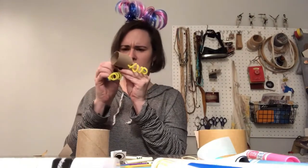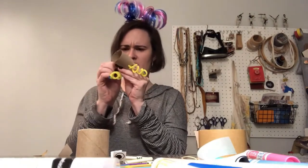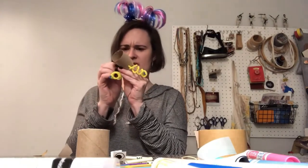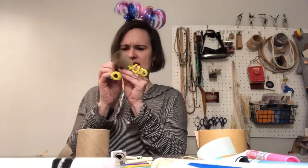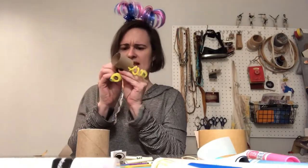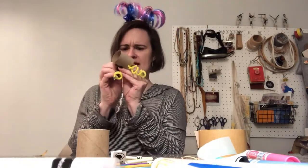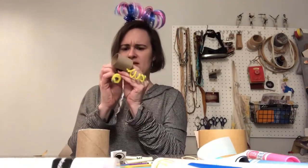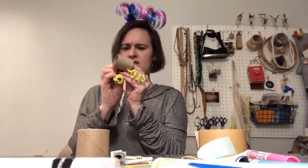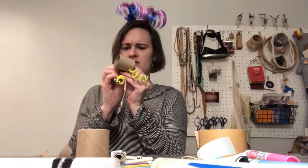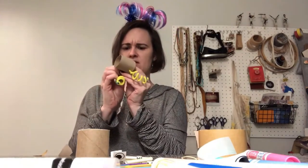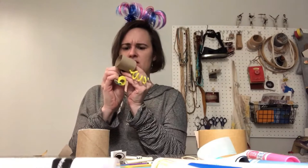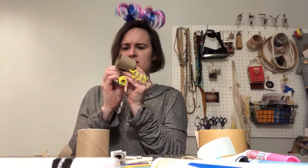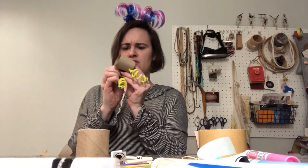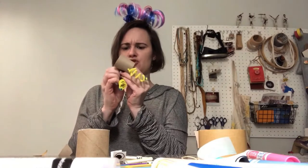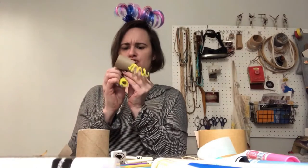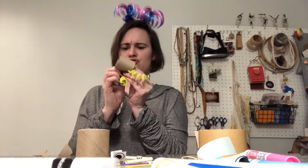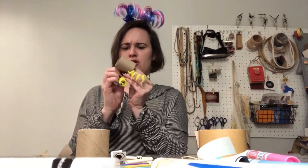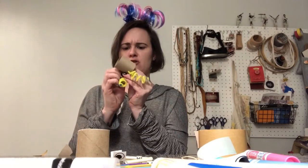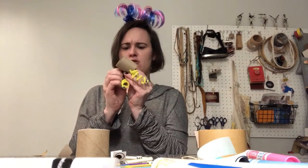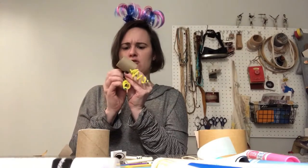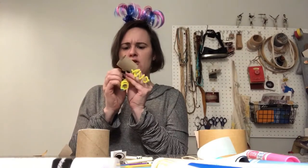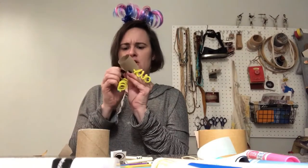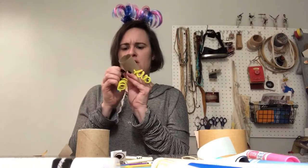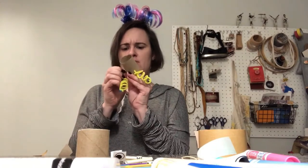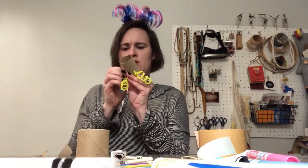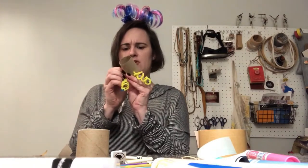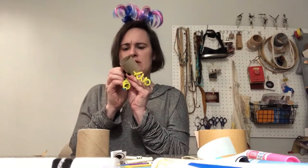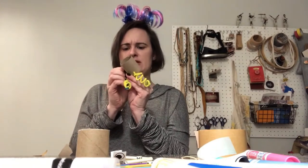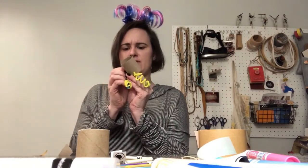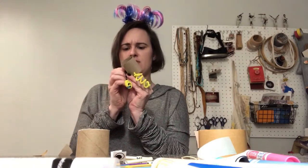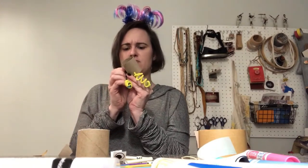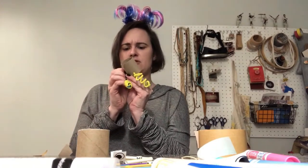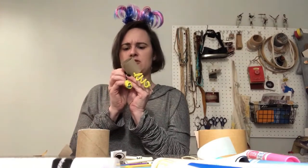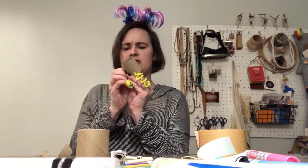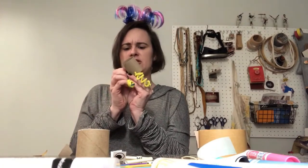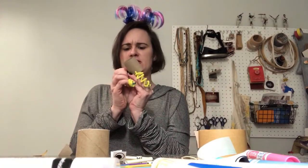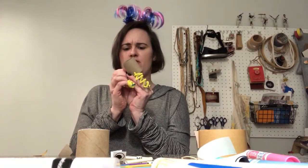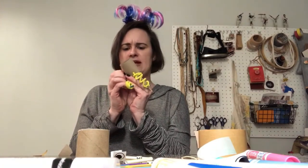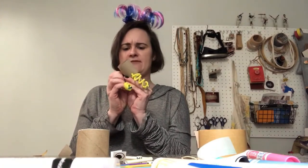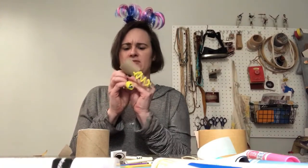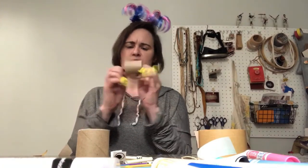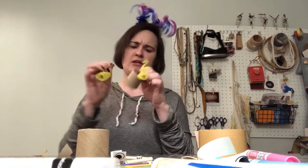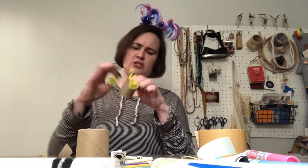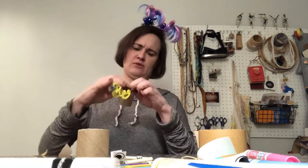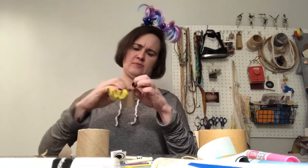If I can, the struggle. I'm not going to give up. You're just going to have to be patient with me.